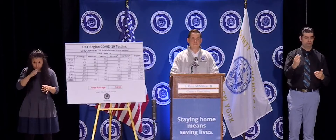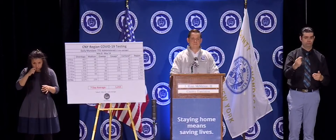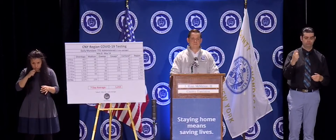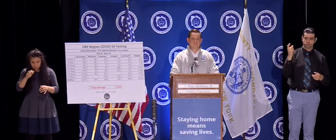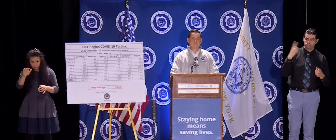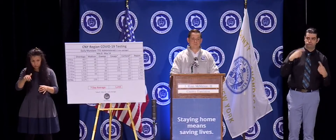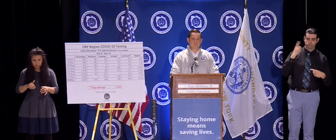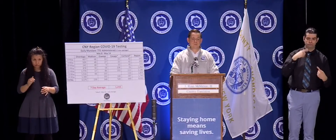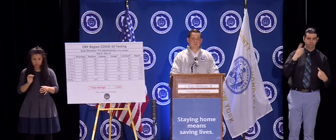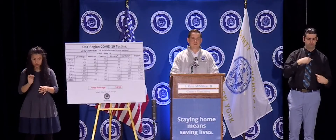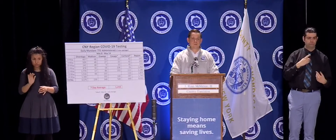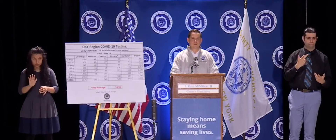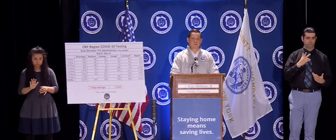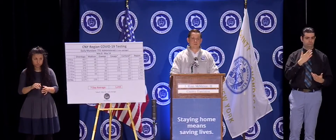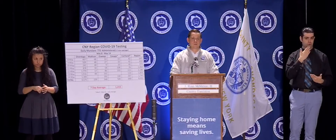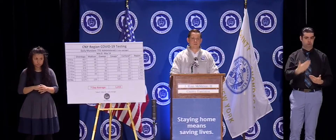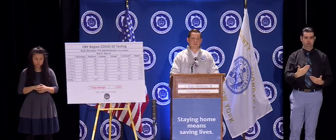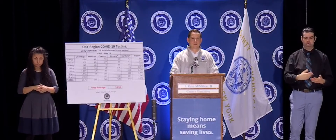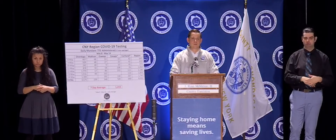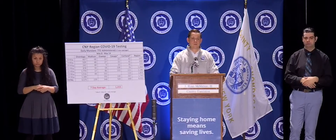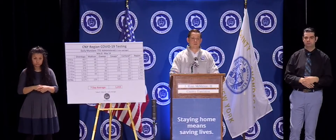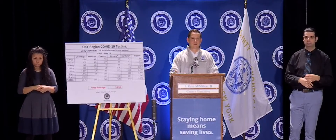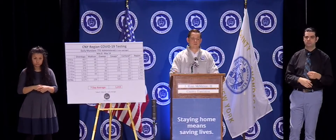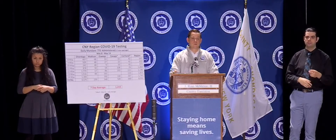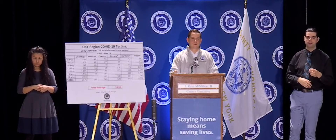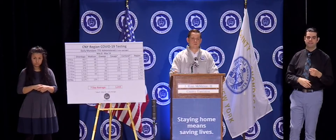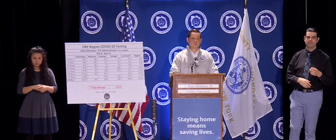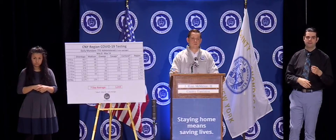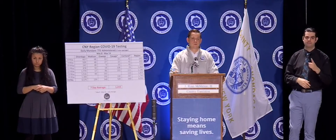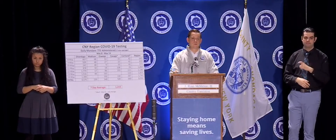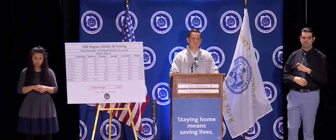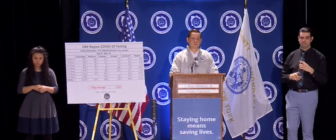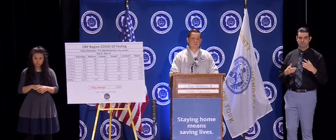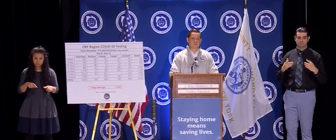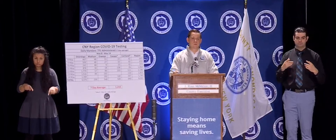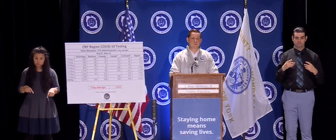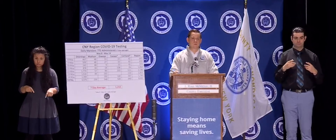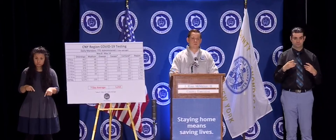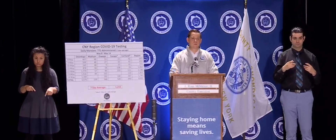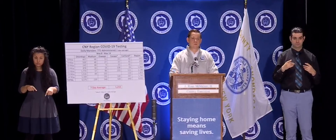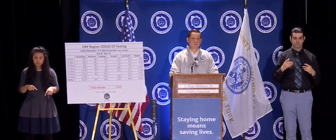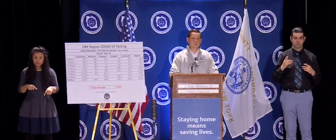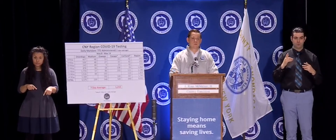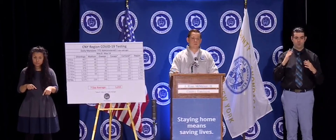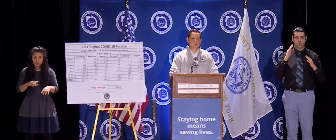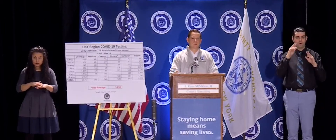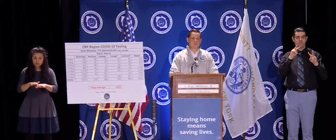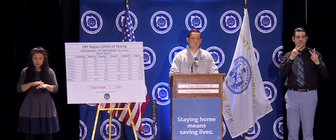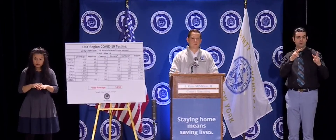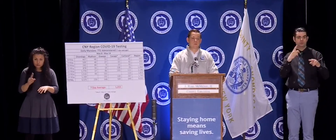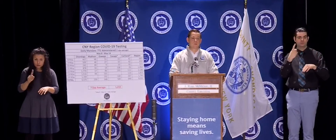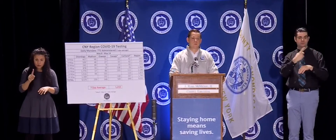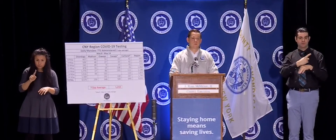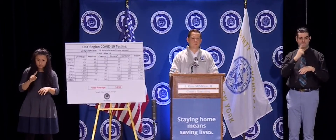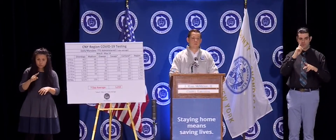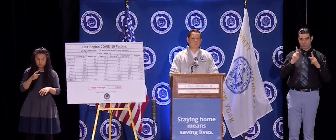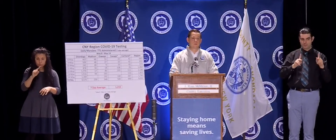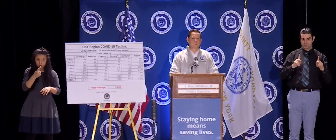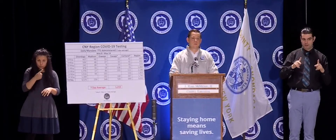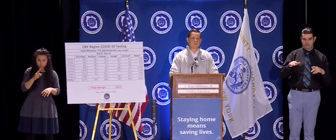today has, like you said, has been kind of a hopeful day for people. Phase 2, 3, and 4 doesn't seem so far away anymore,